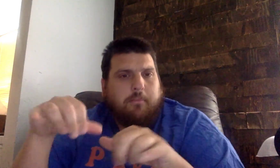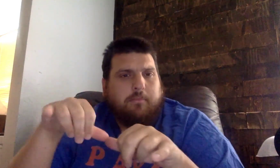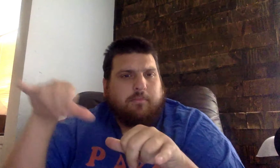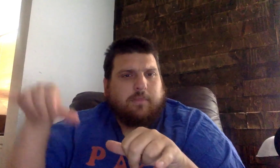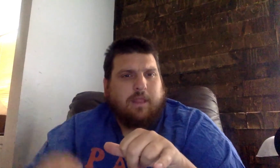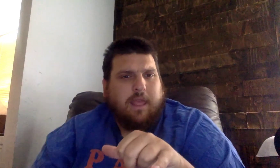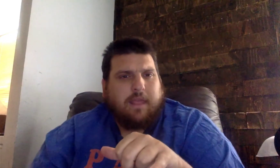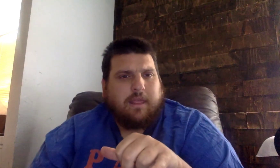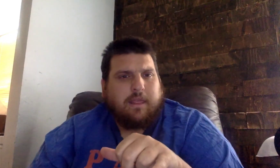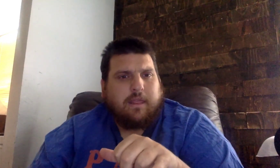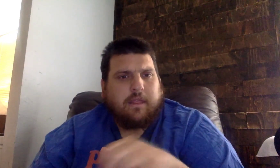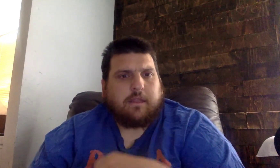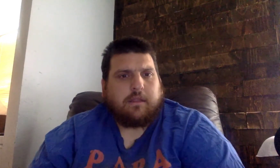come, stay,